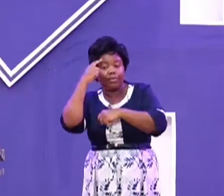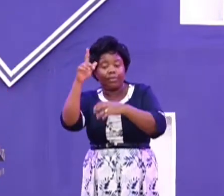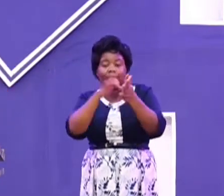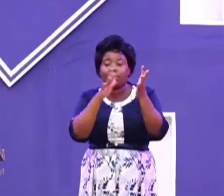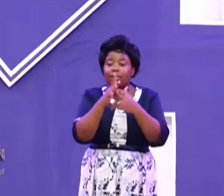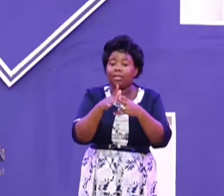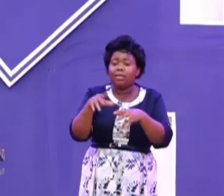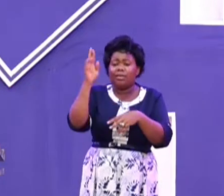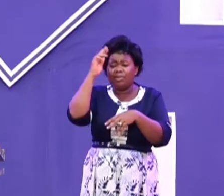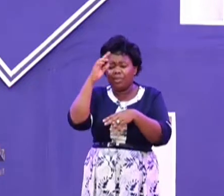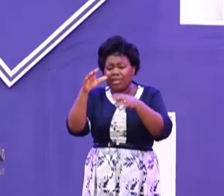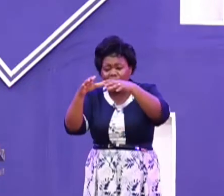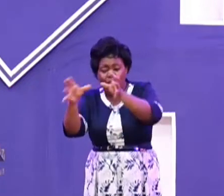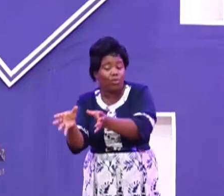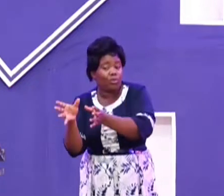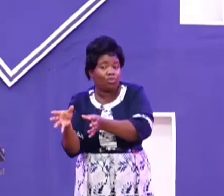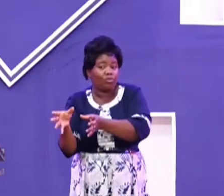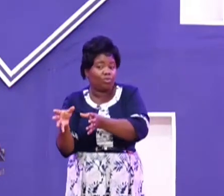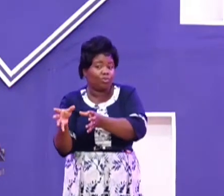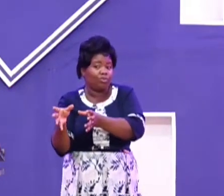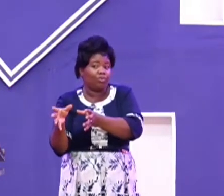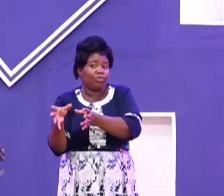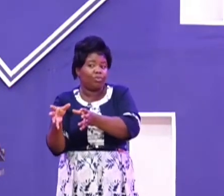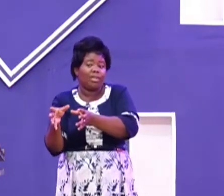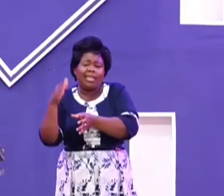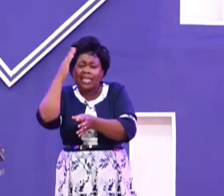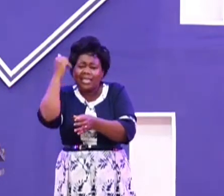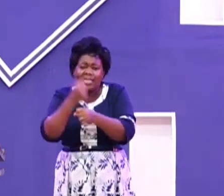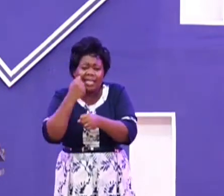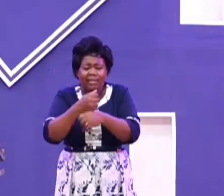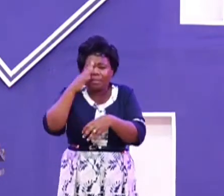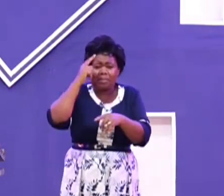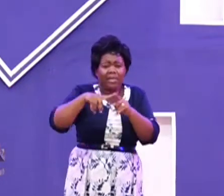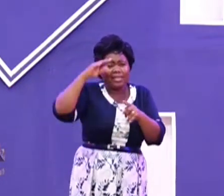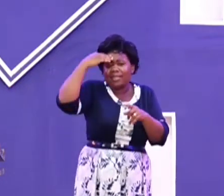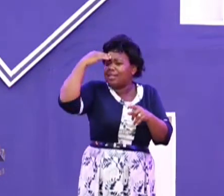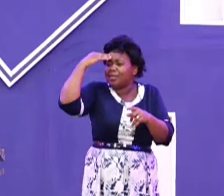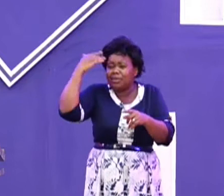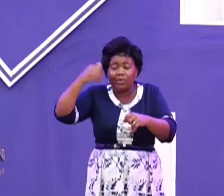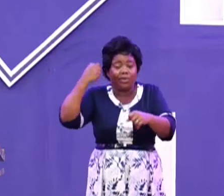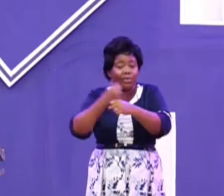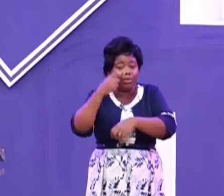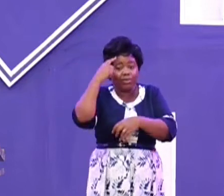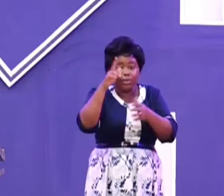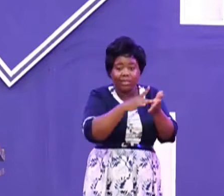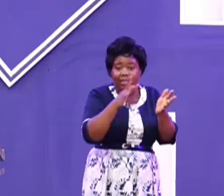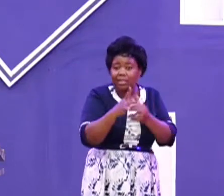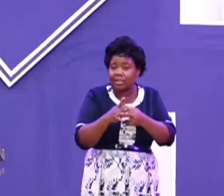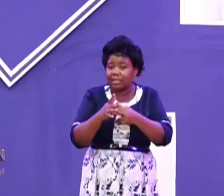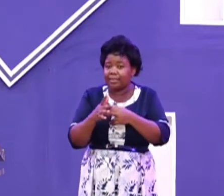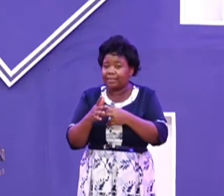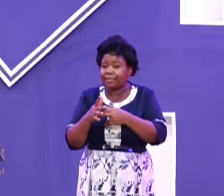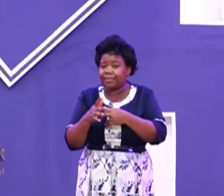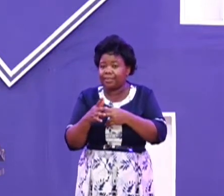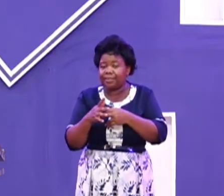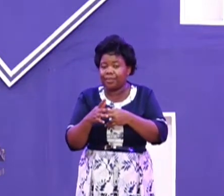me. Remember, if in this group I told you, they do it not knowing, they're doing it for Jesus.